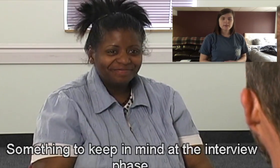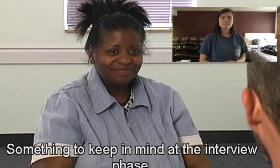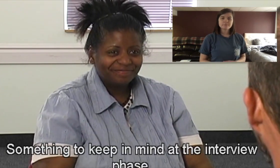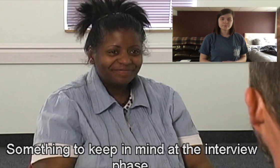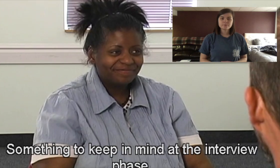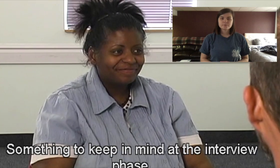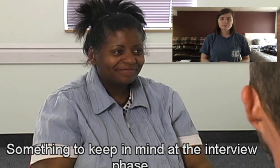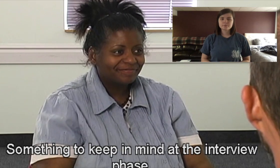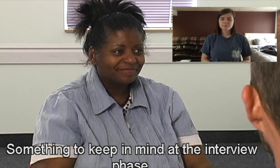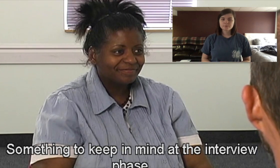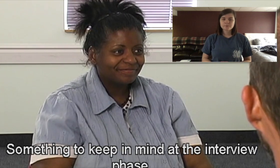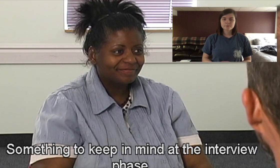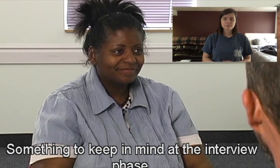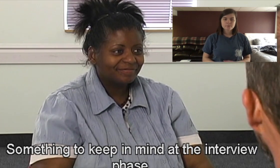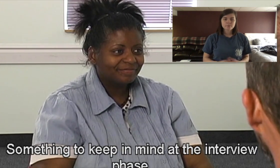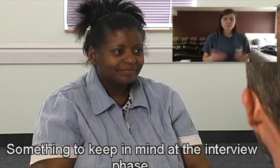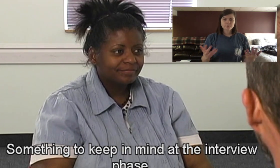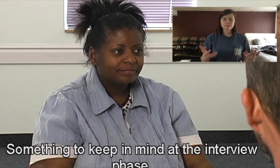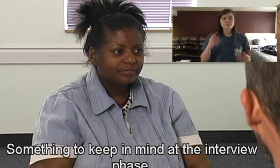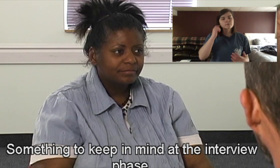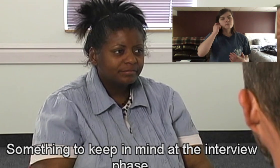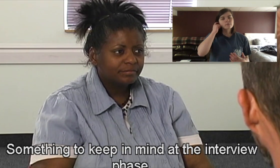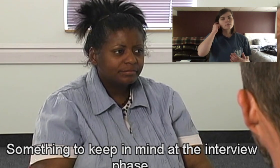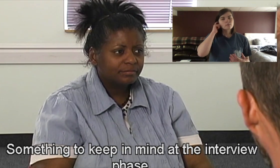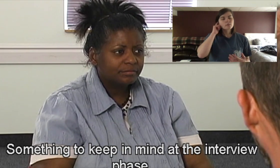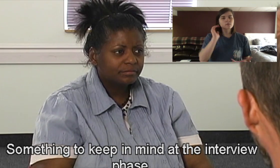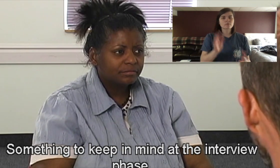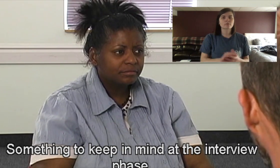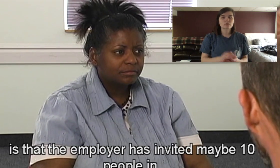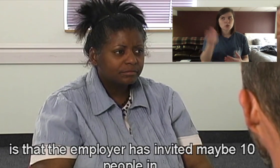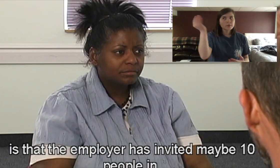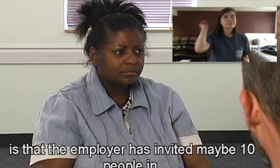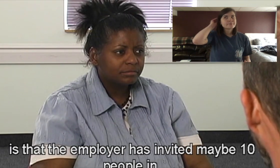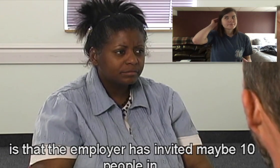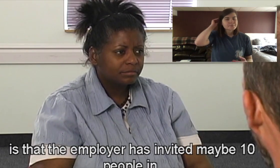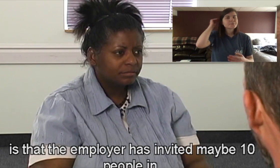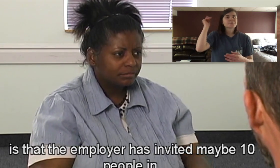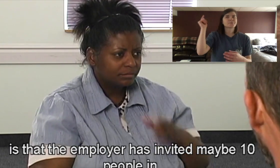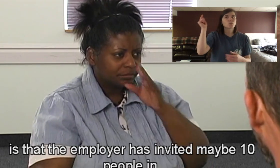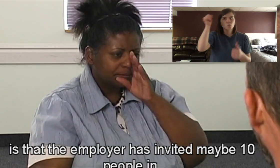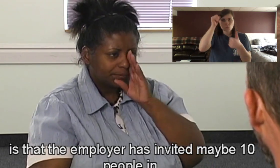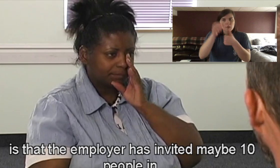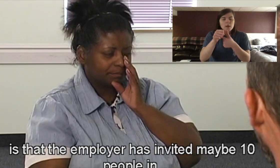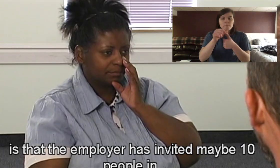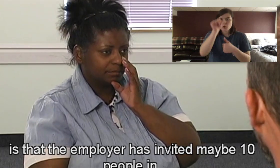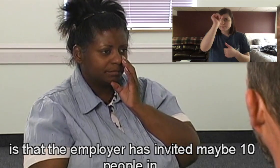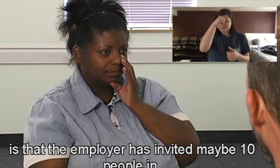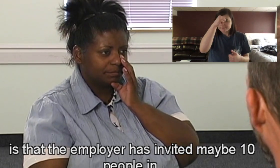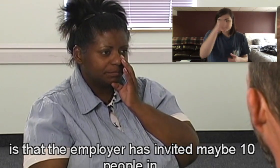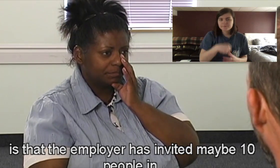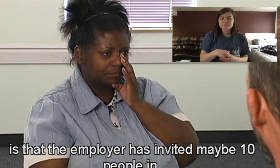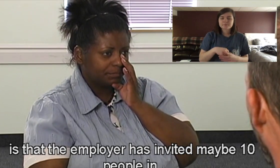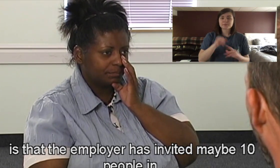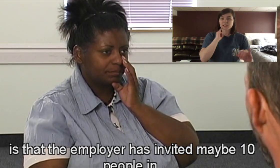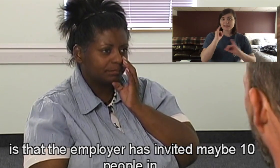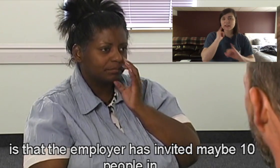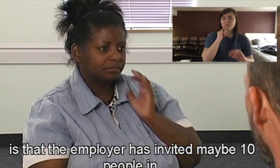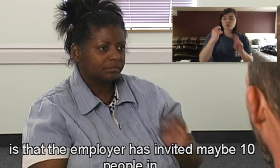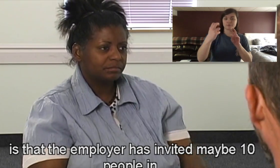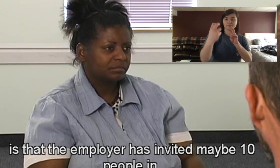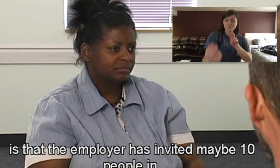All right. So something to keep in mind at the interview phase is that